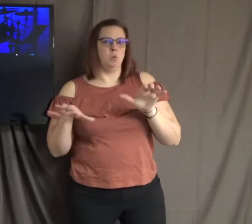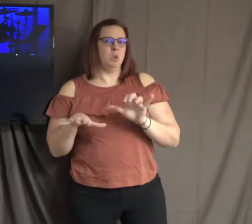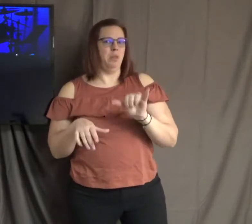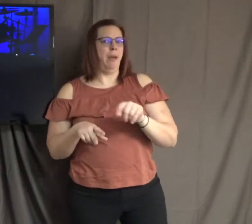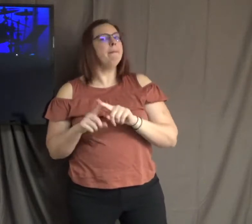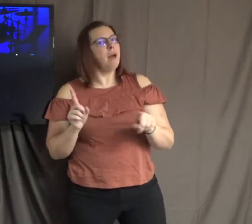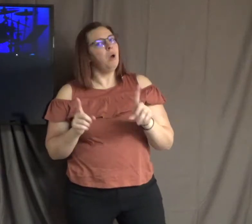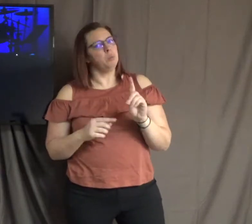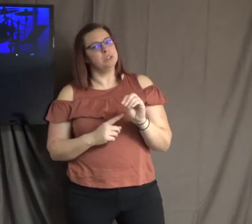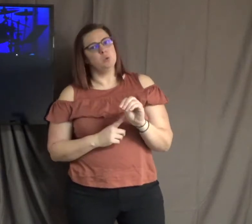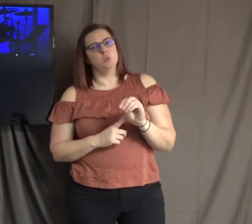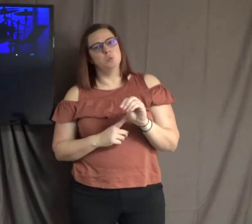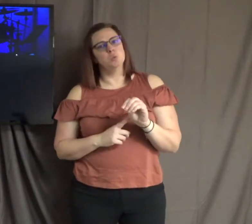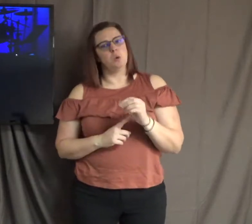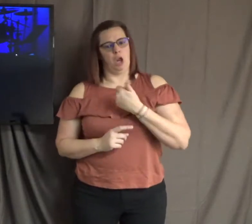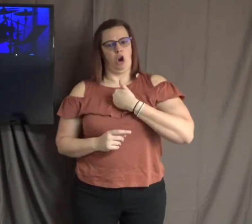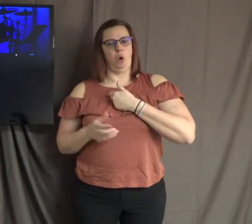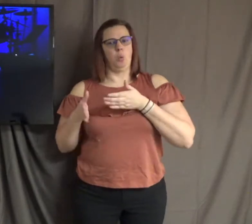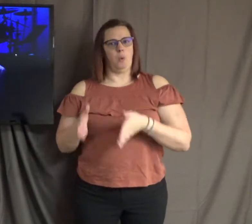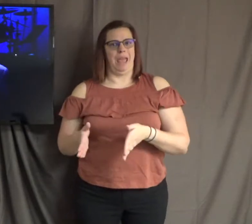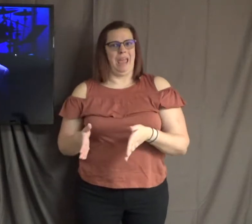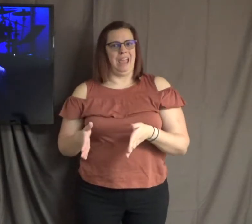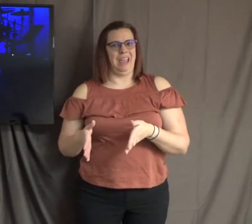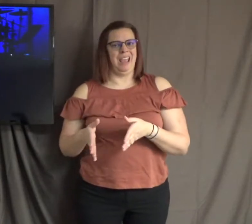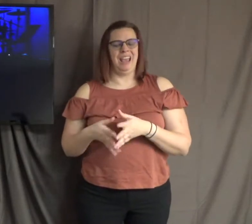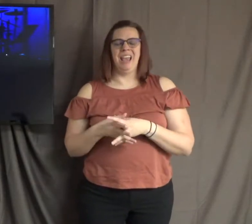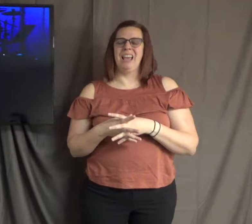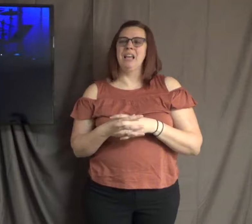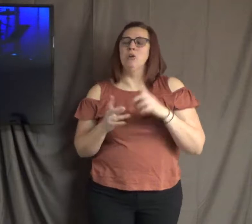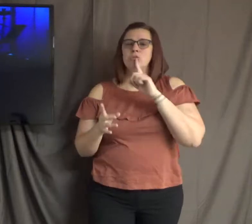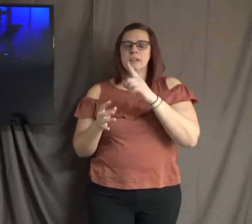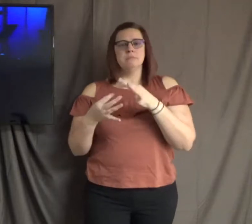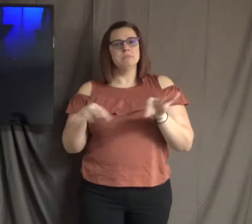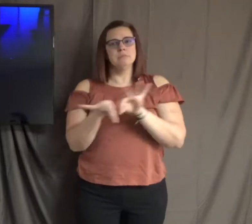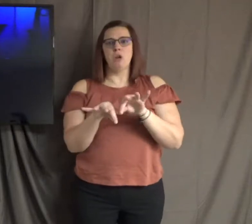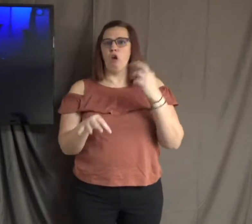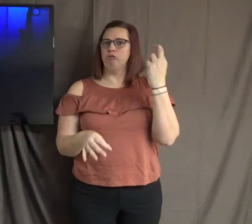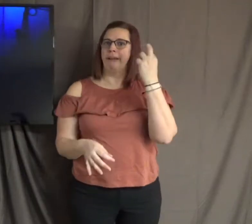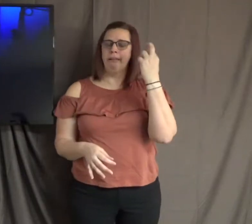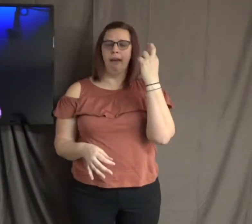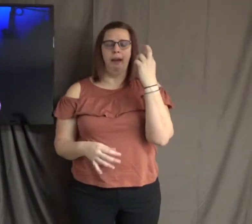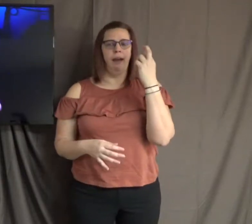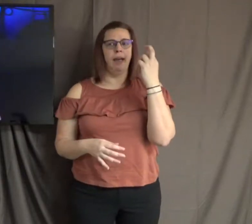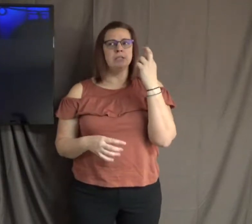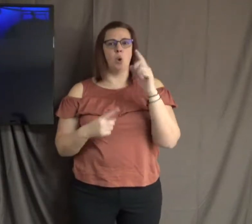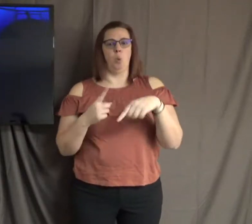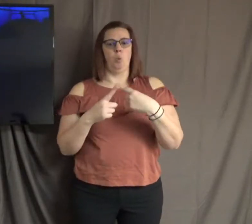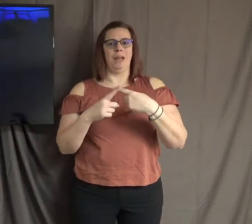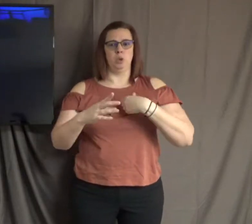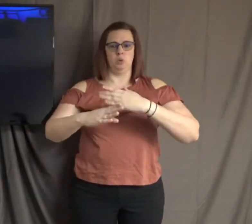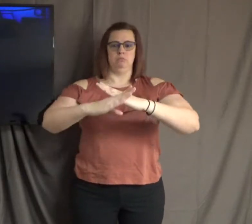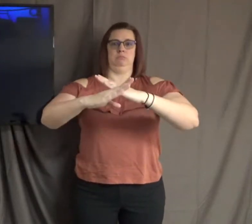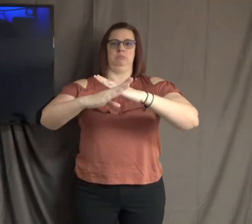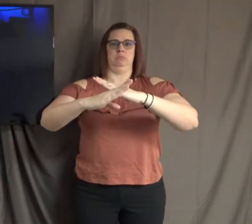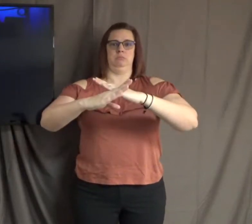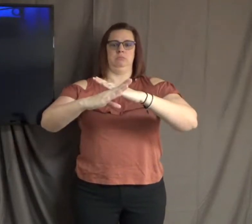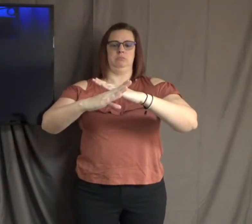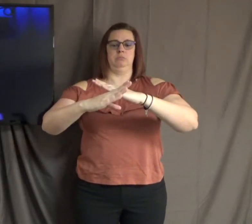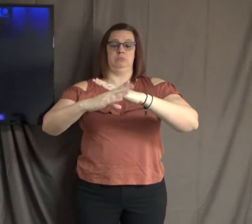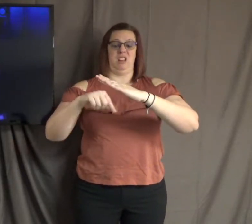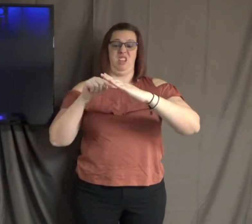at times. And it's so important to realize that when we're obstructing, we're actually sacrificing our virtues.